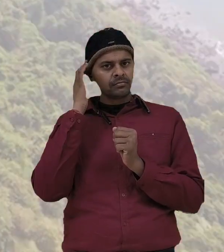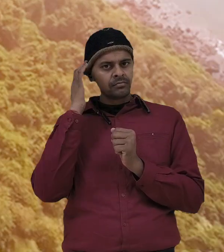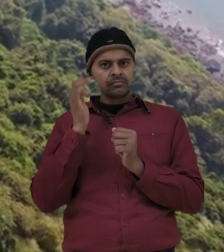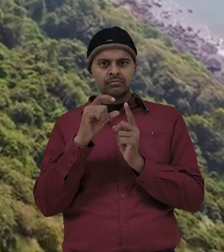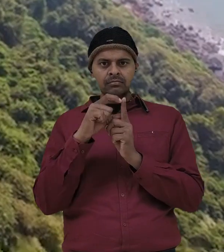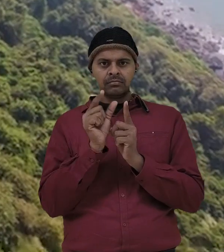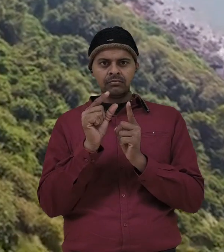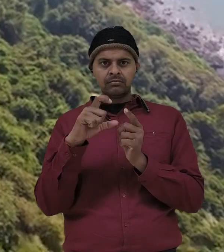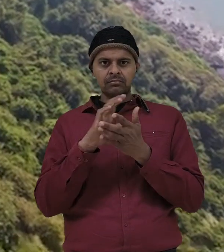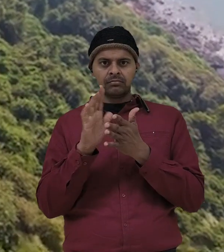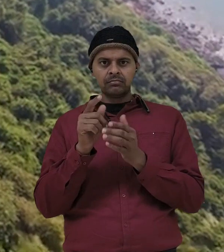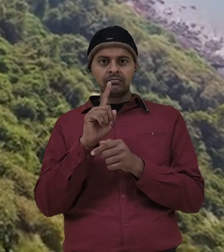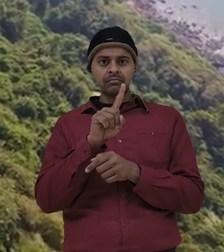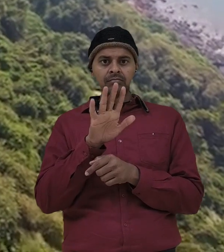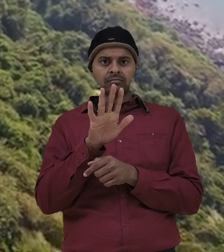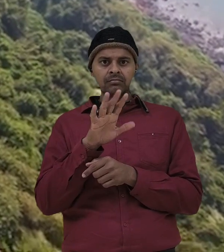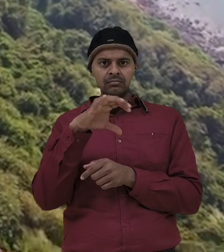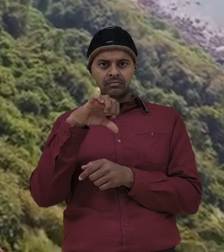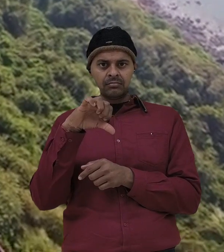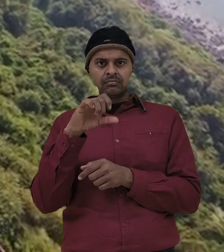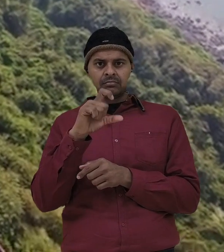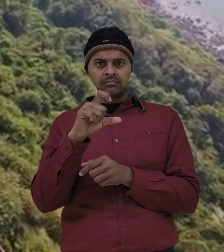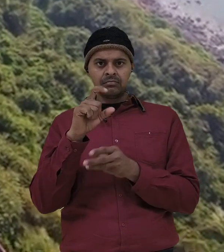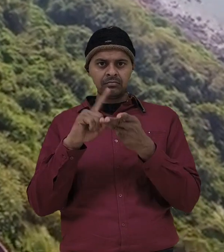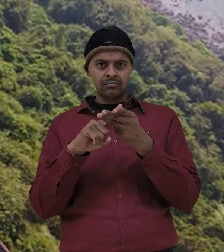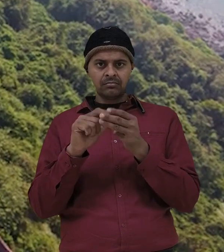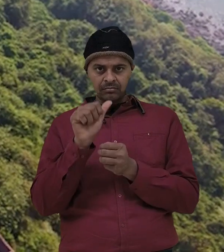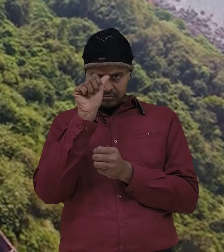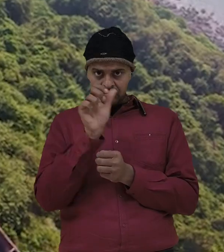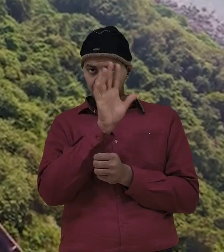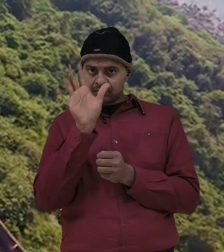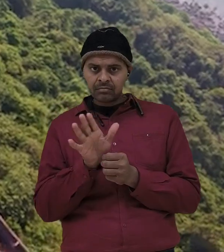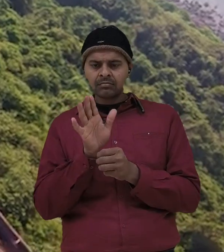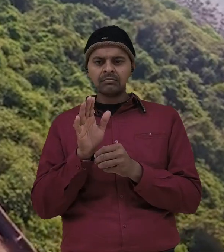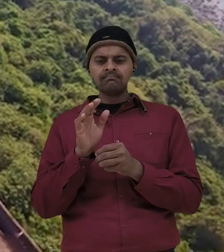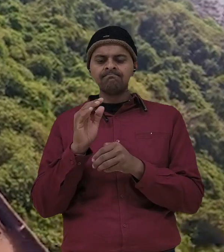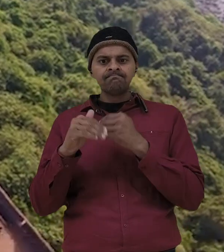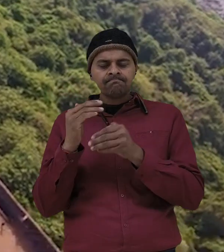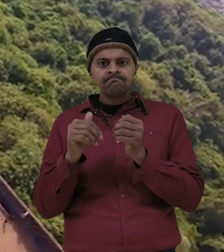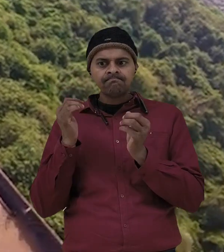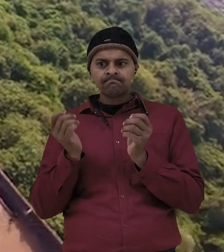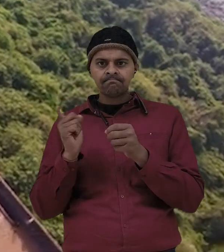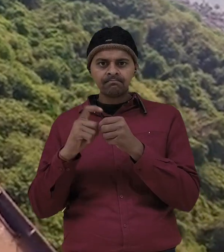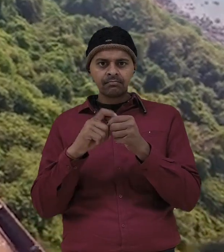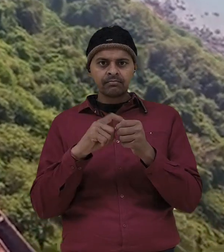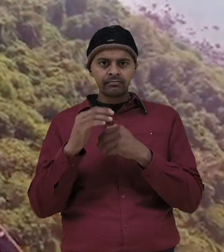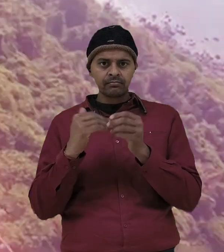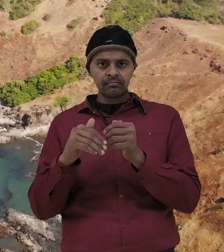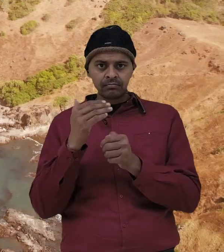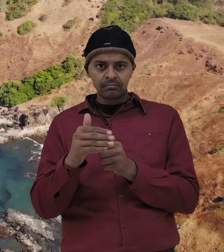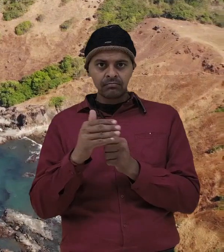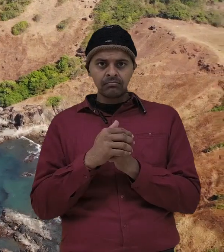English. The Dutch, who started coming to India in the year 1599 CE, became the major